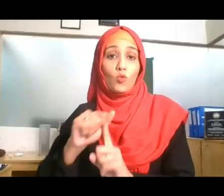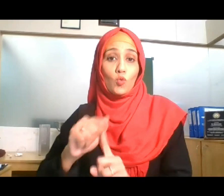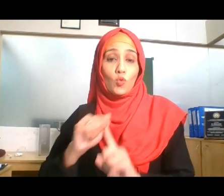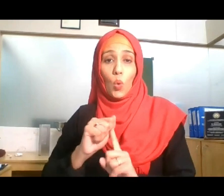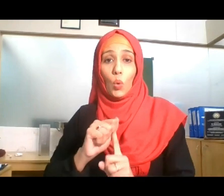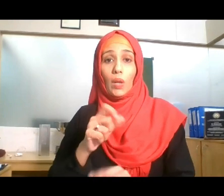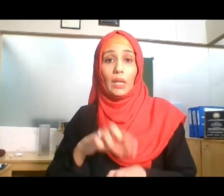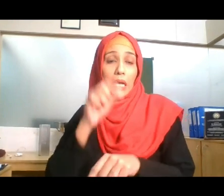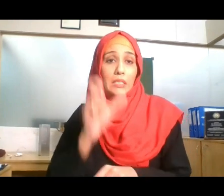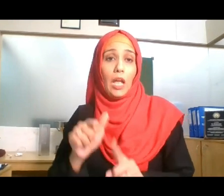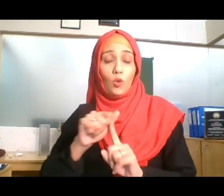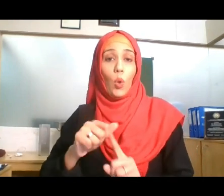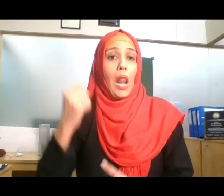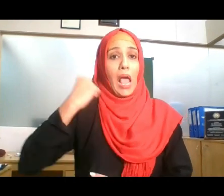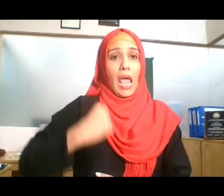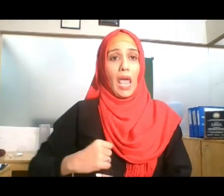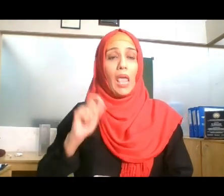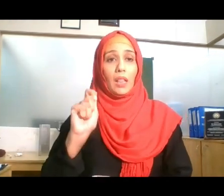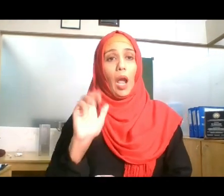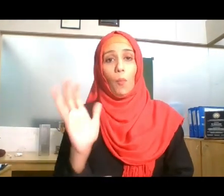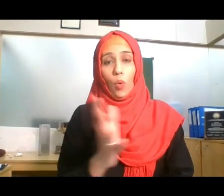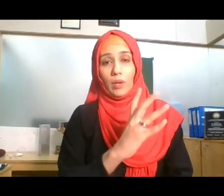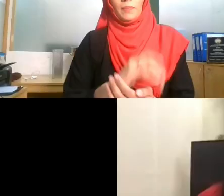health services is such an important